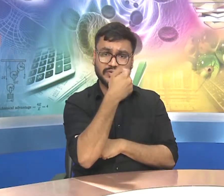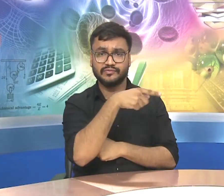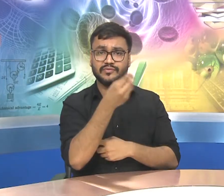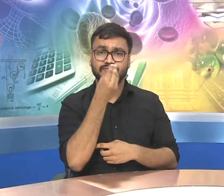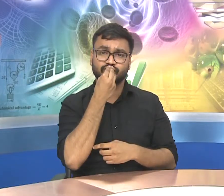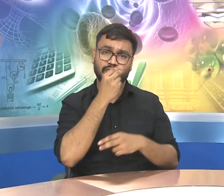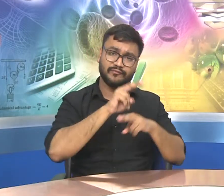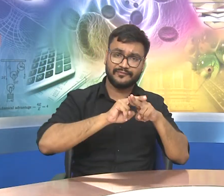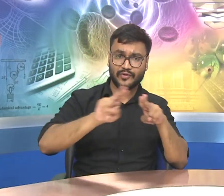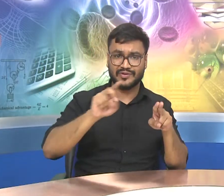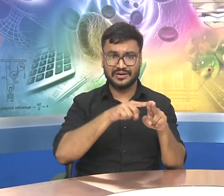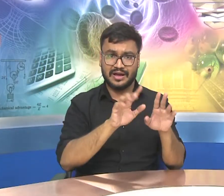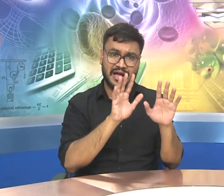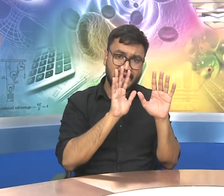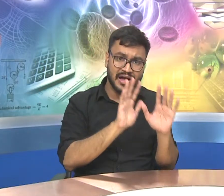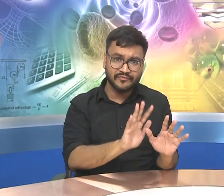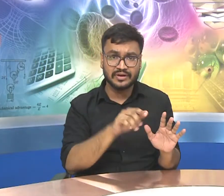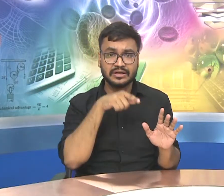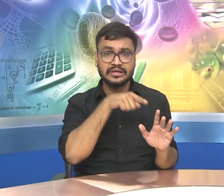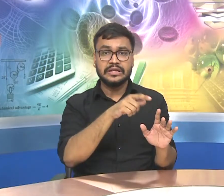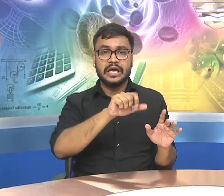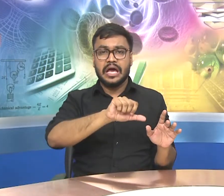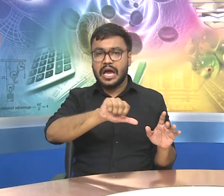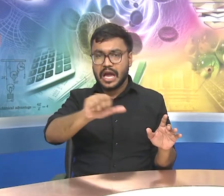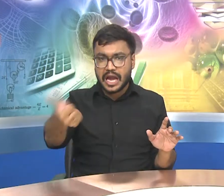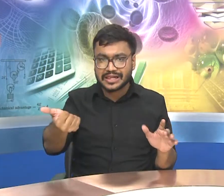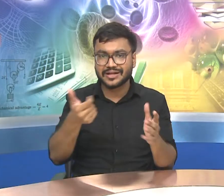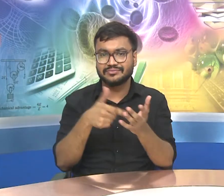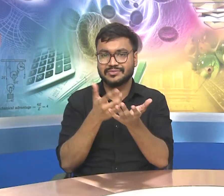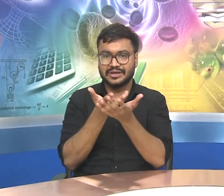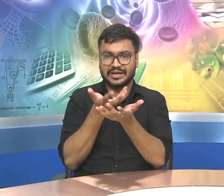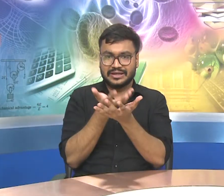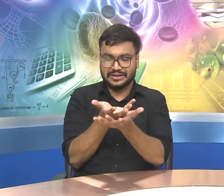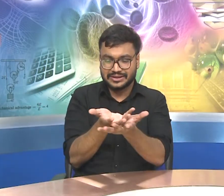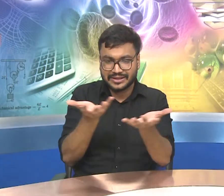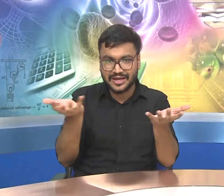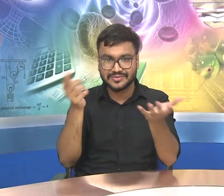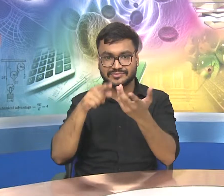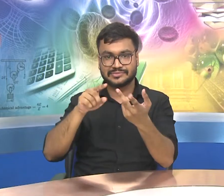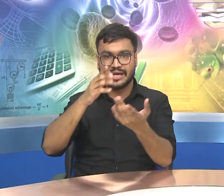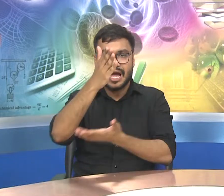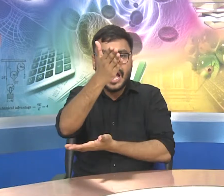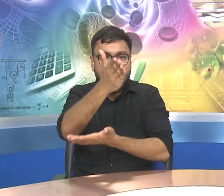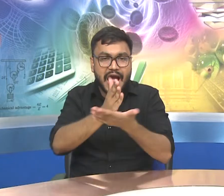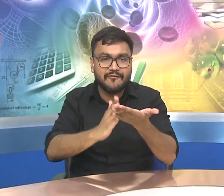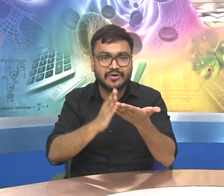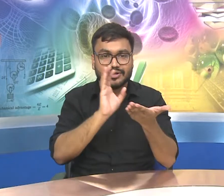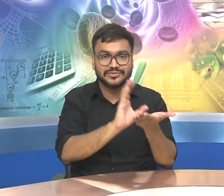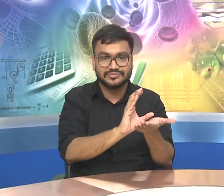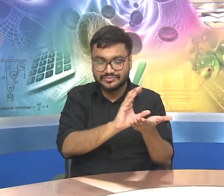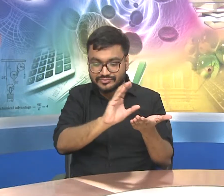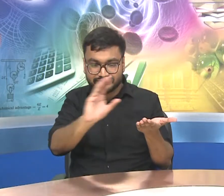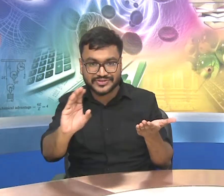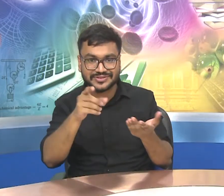Plants use some of his food and energy for their own growth and